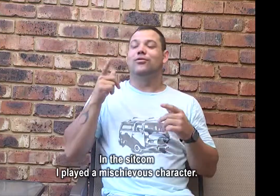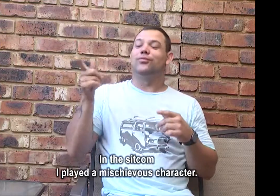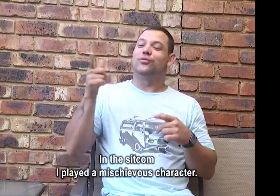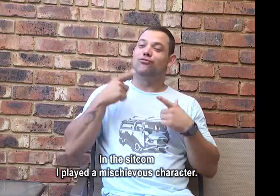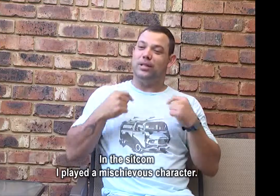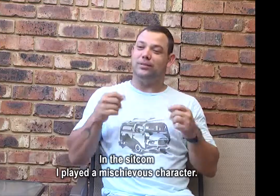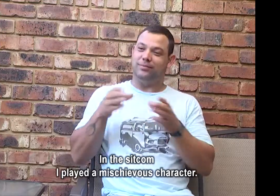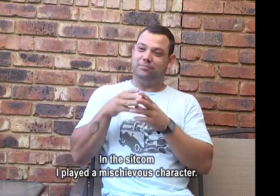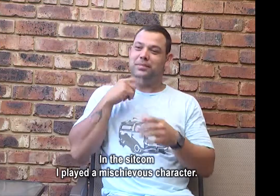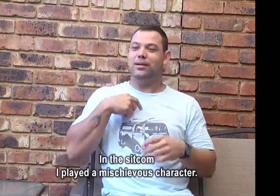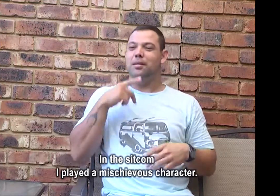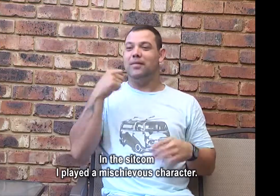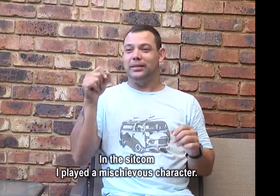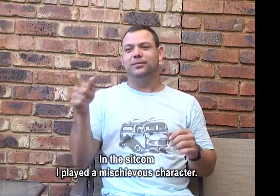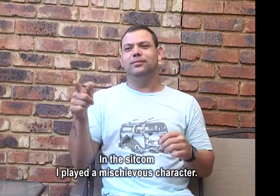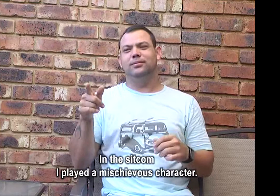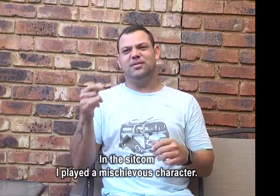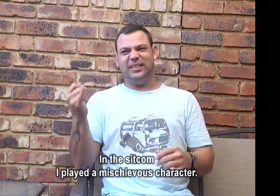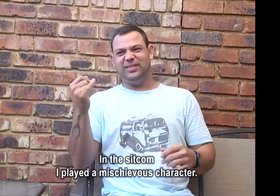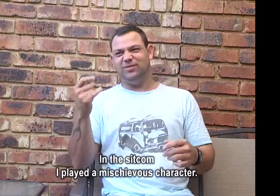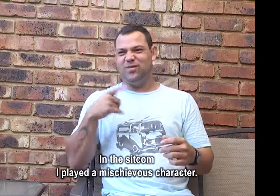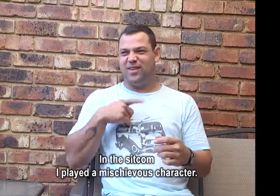In the sitcom, I played a mischievous character.